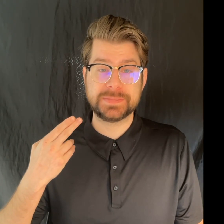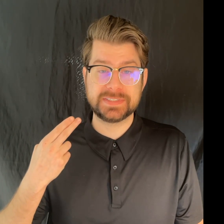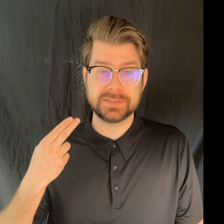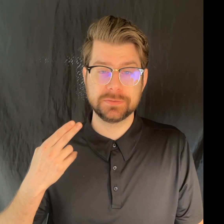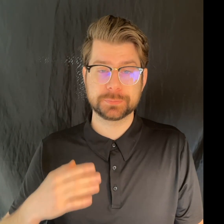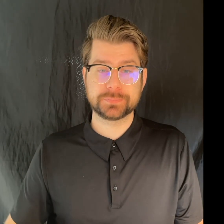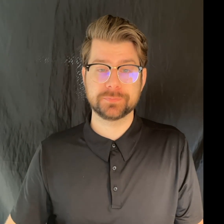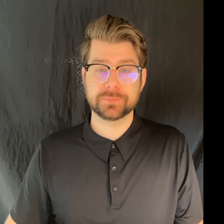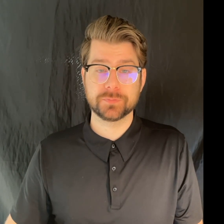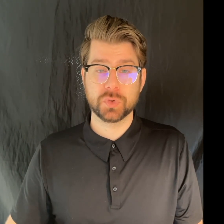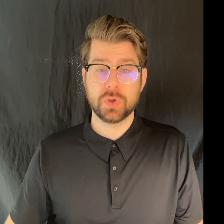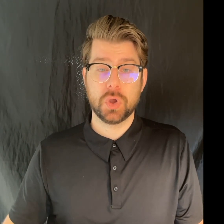rhymes,